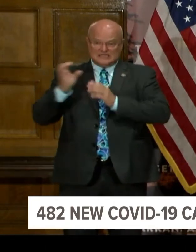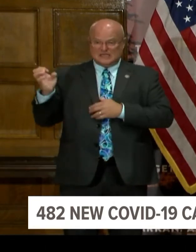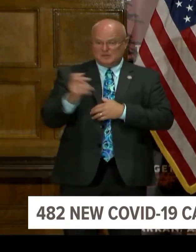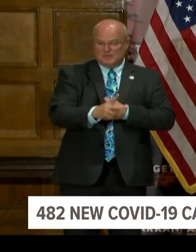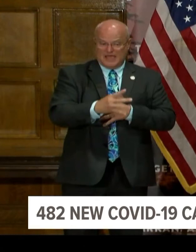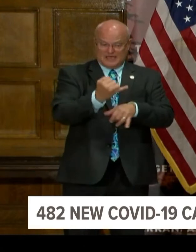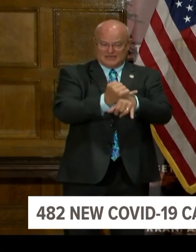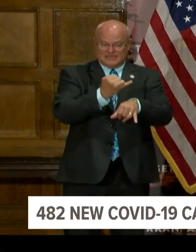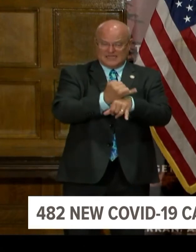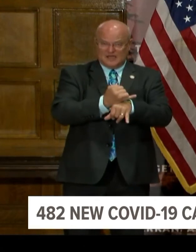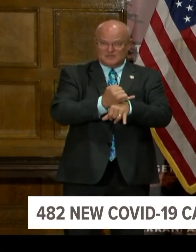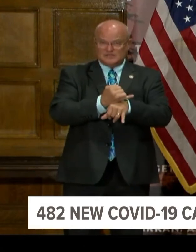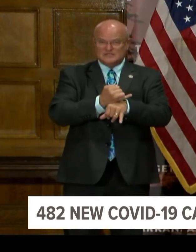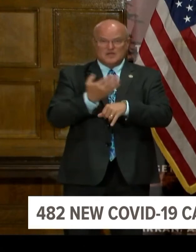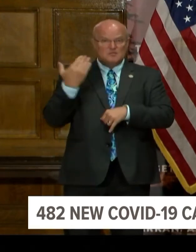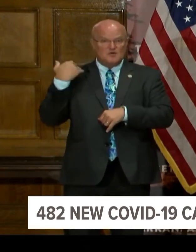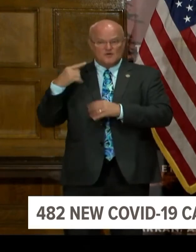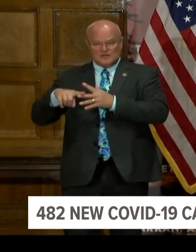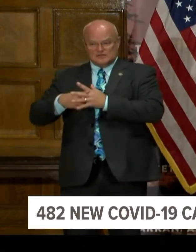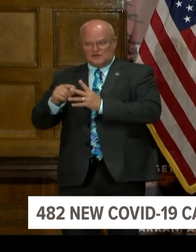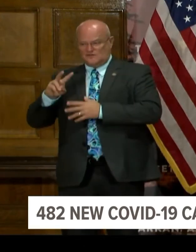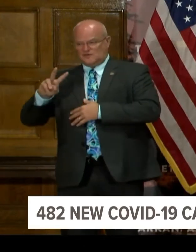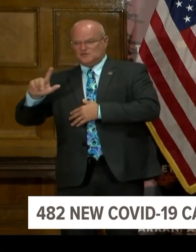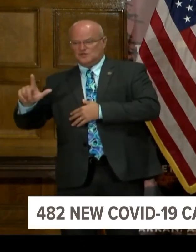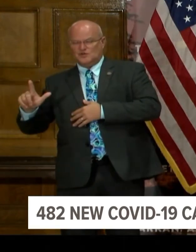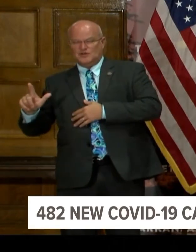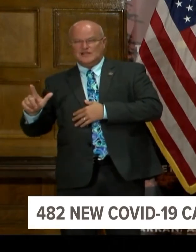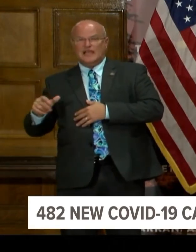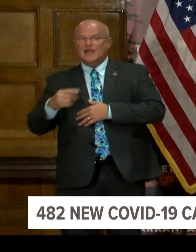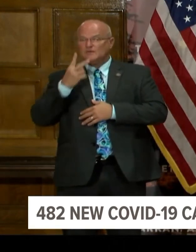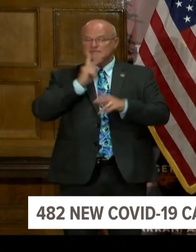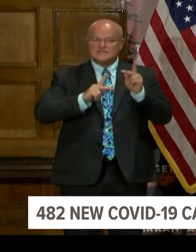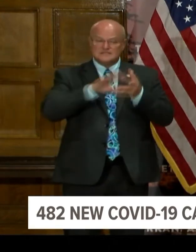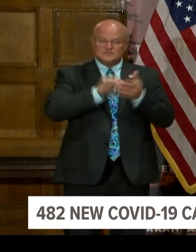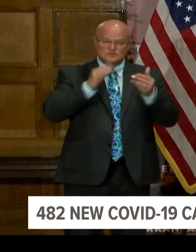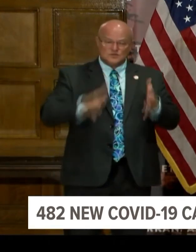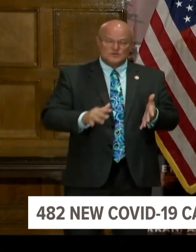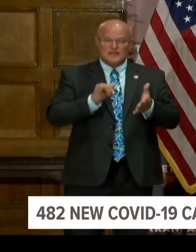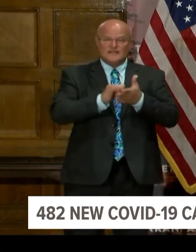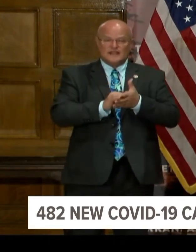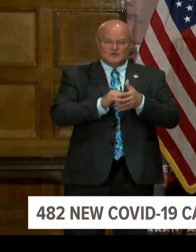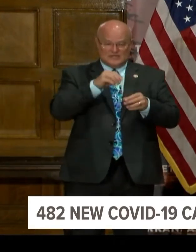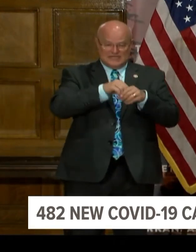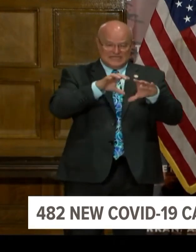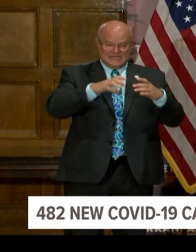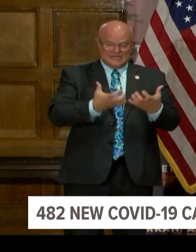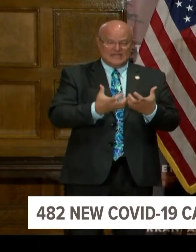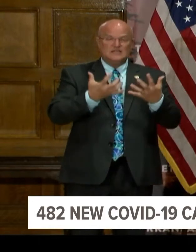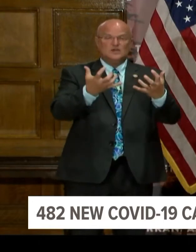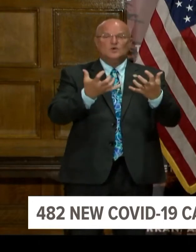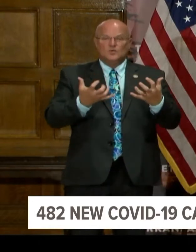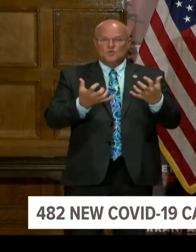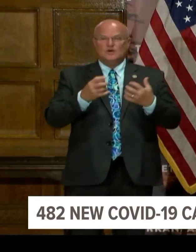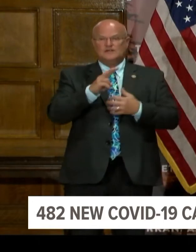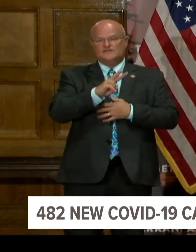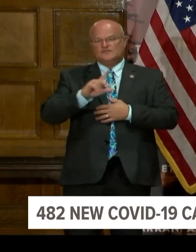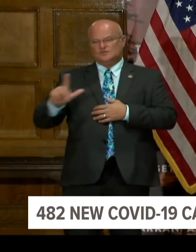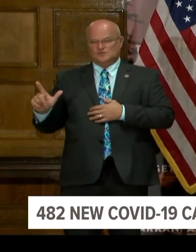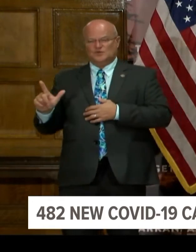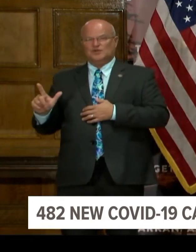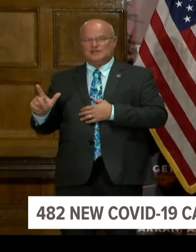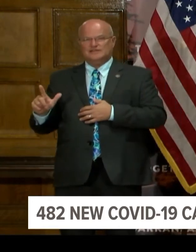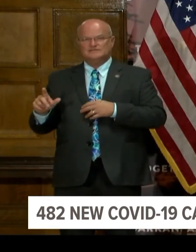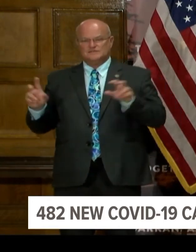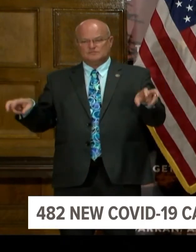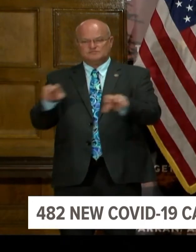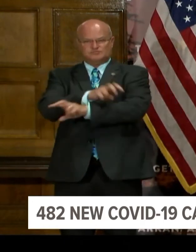back on site when they had originally wanted to be virtual, and we're seeing now students who are on site that are finding it necessary to